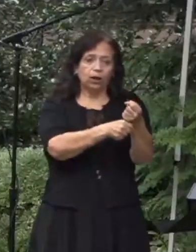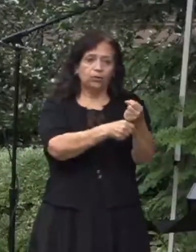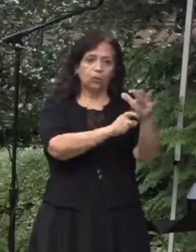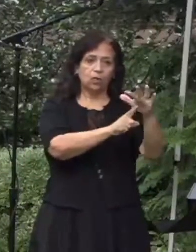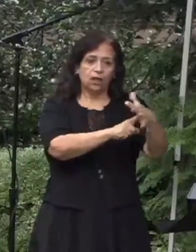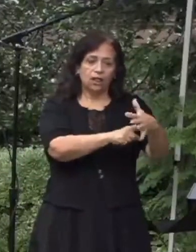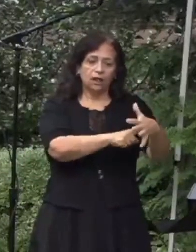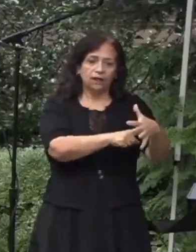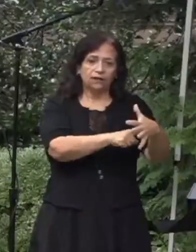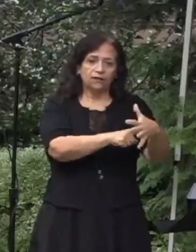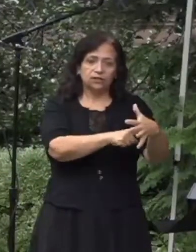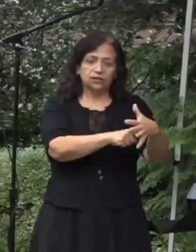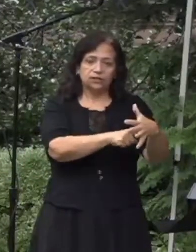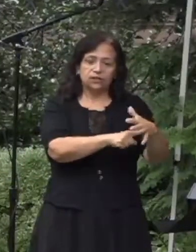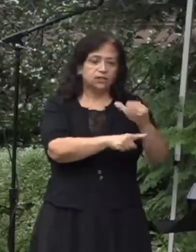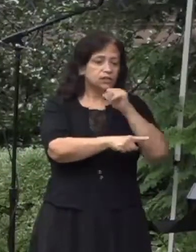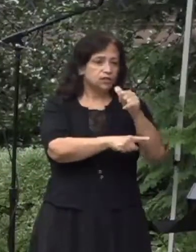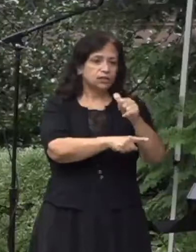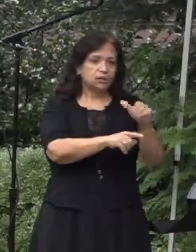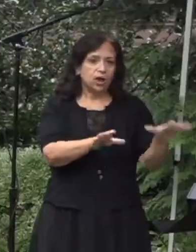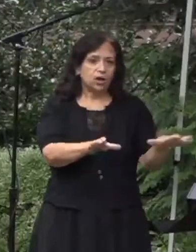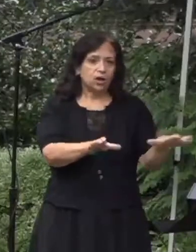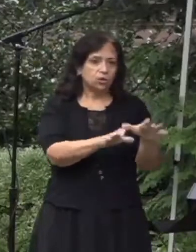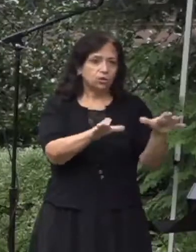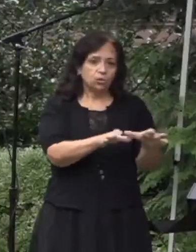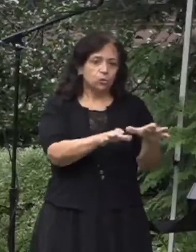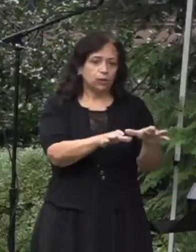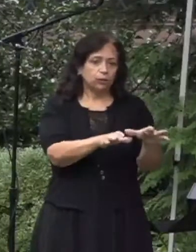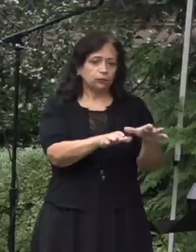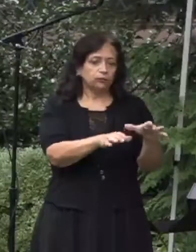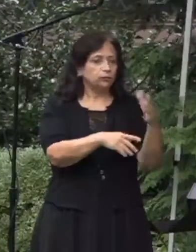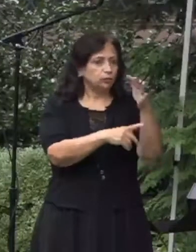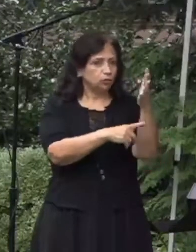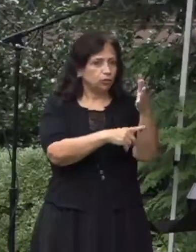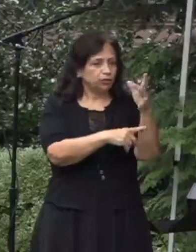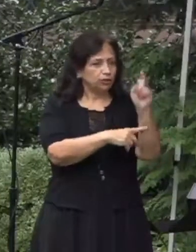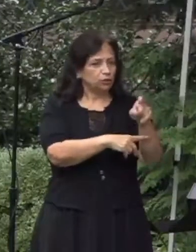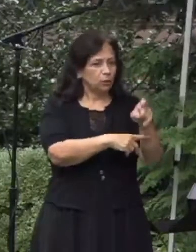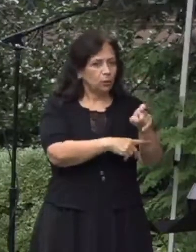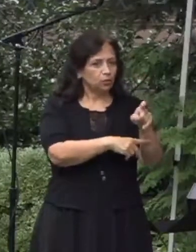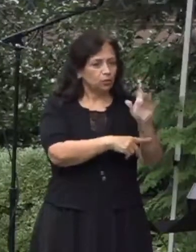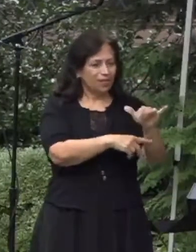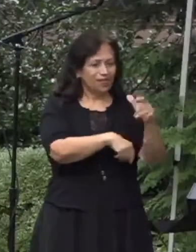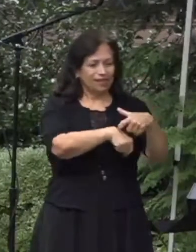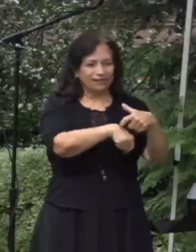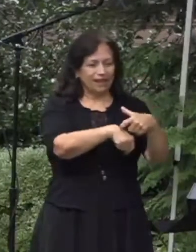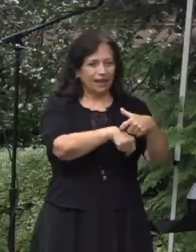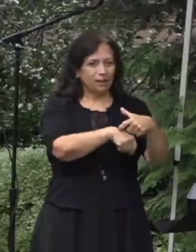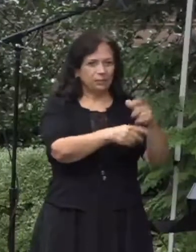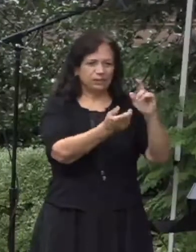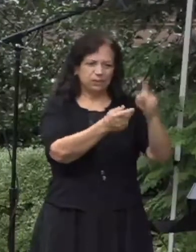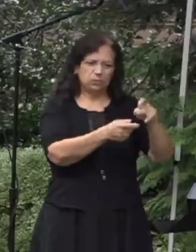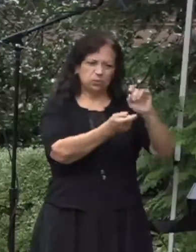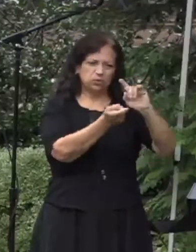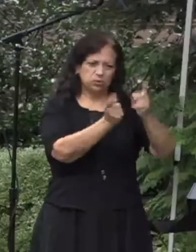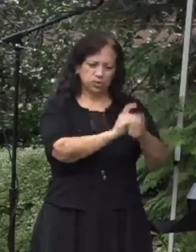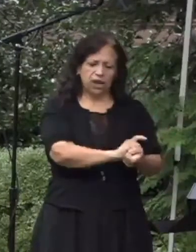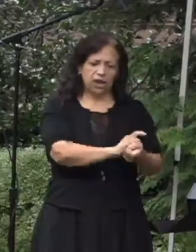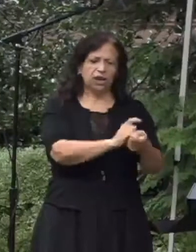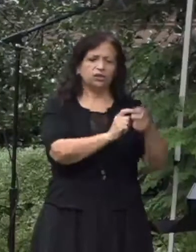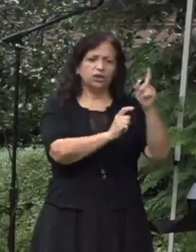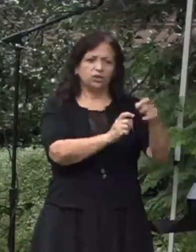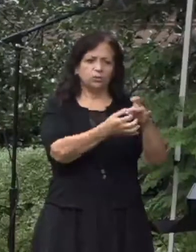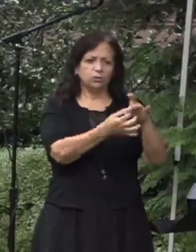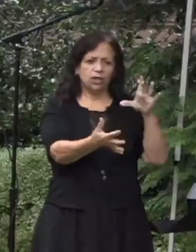their leaves weren't doing what trees were supposed to do in that season. They were